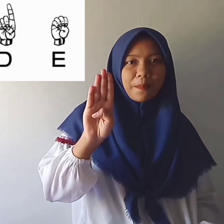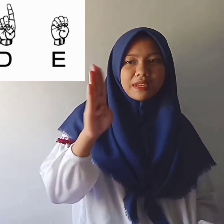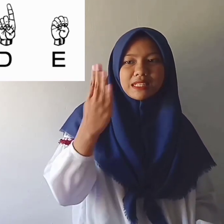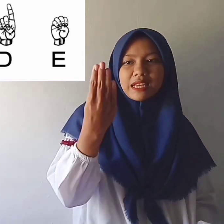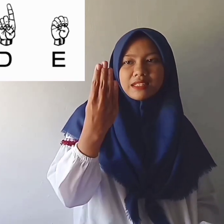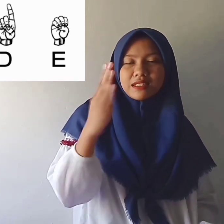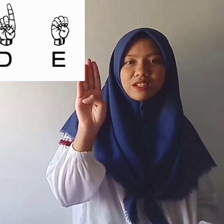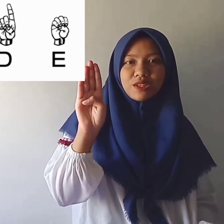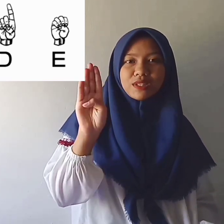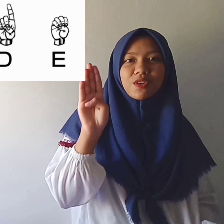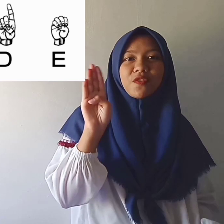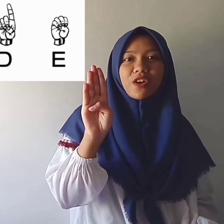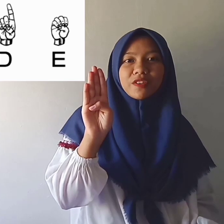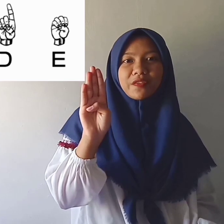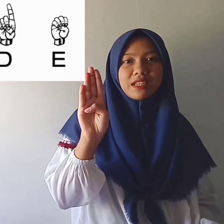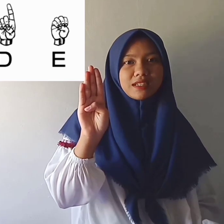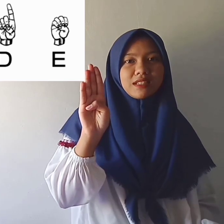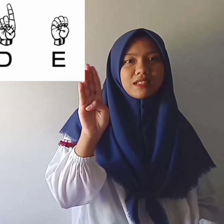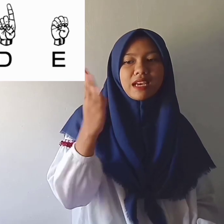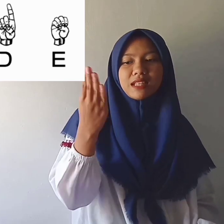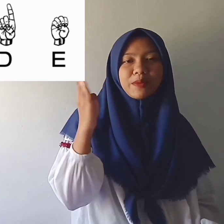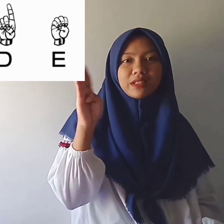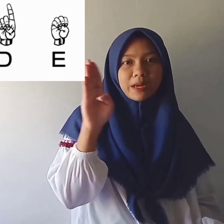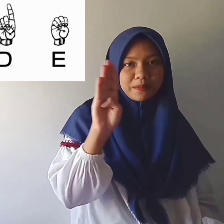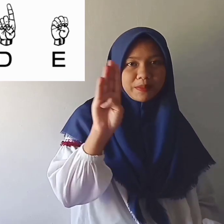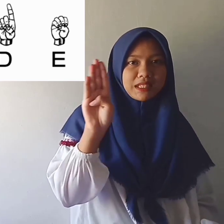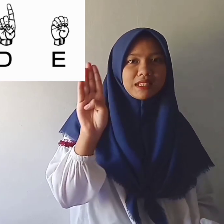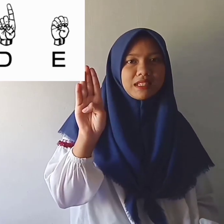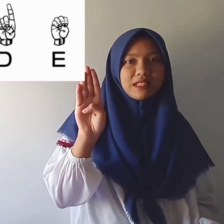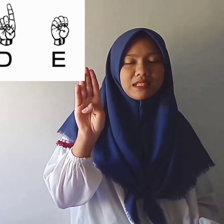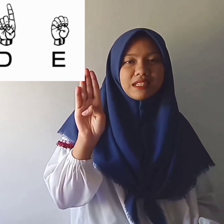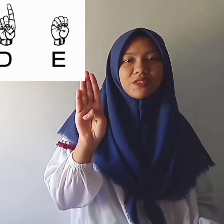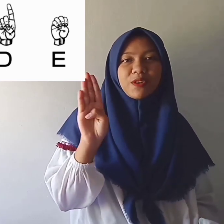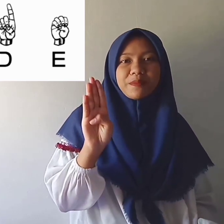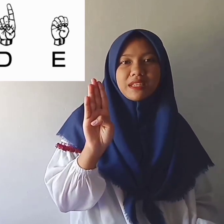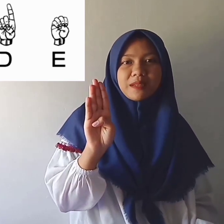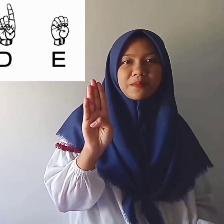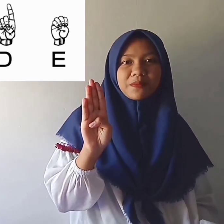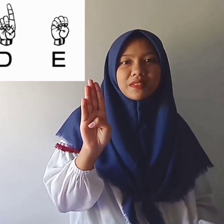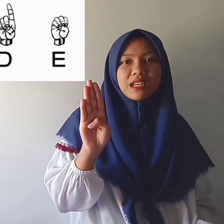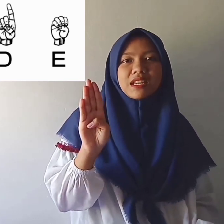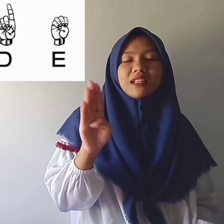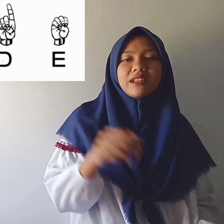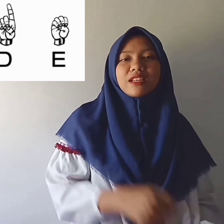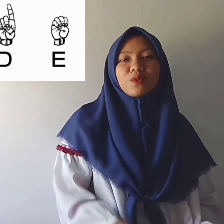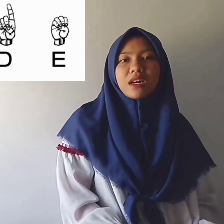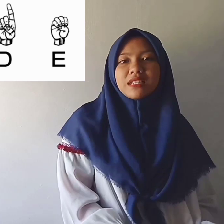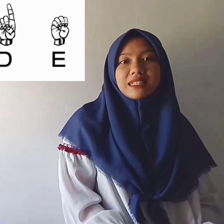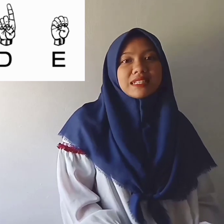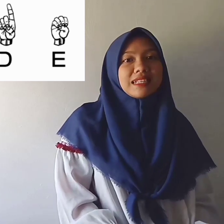B is like this. Use your 4 fingers except your thumb. This for B. The next one is